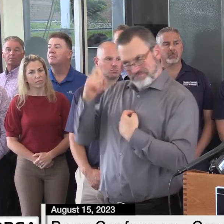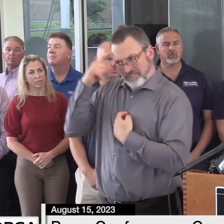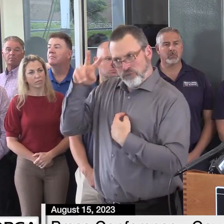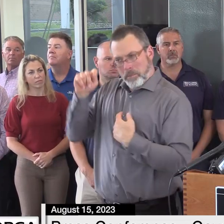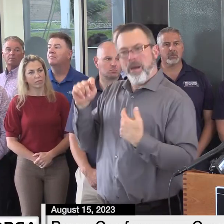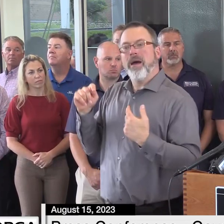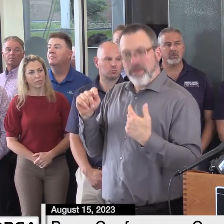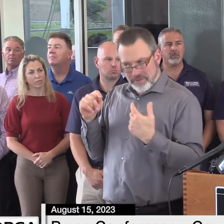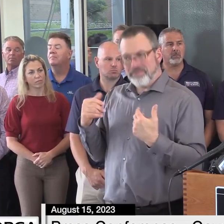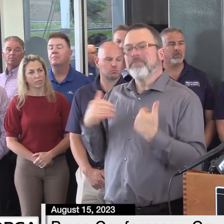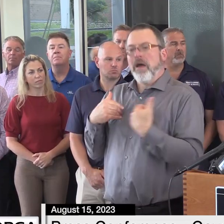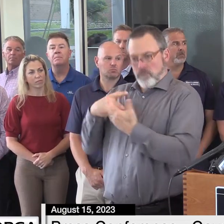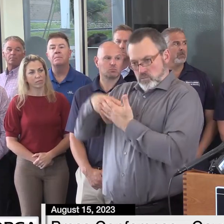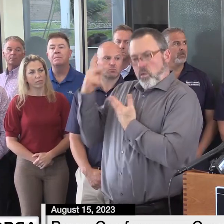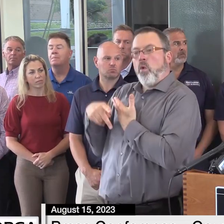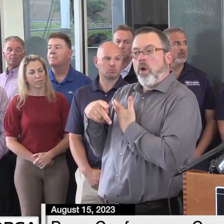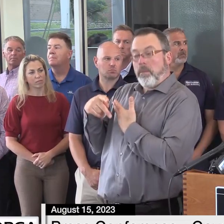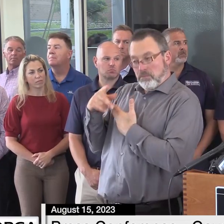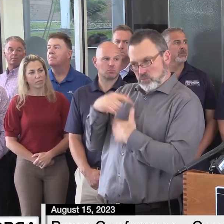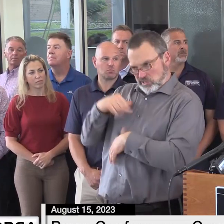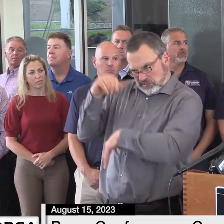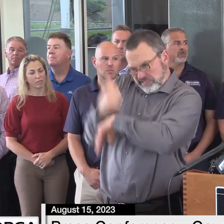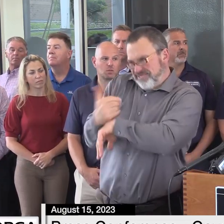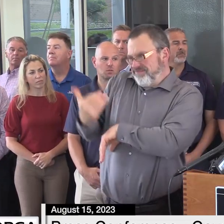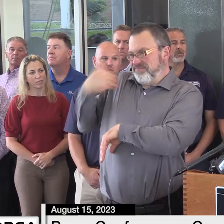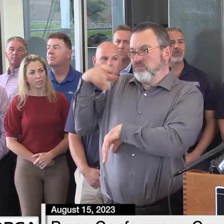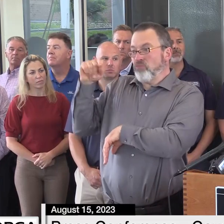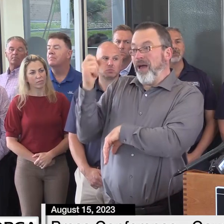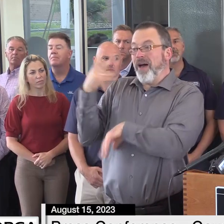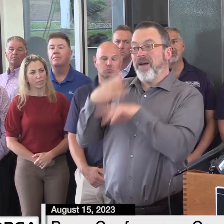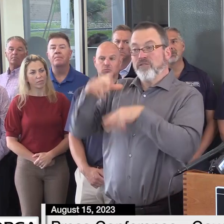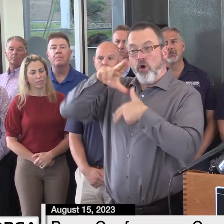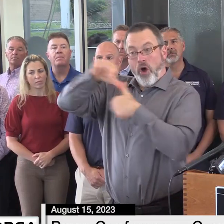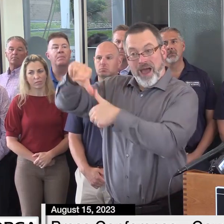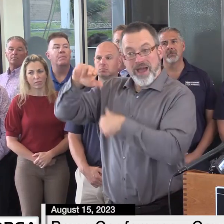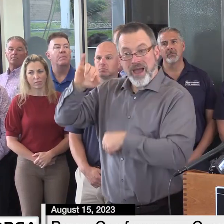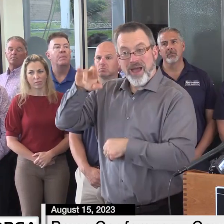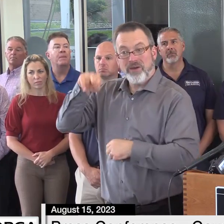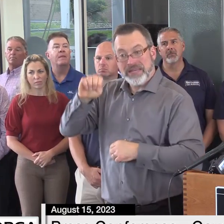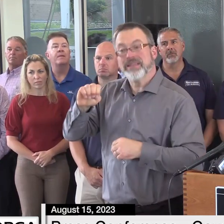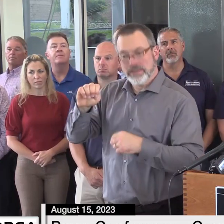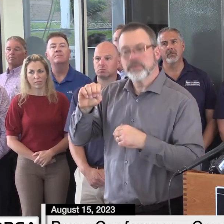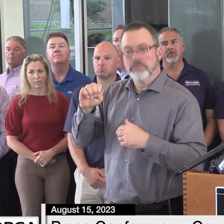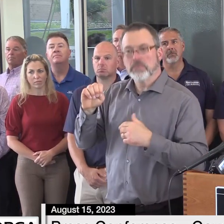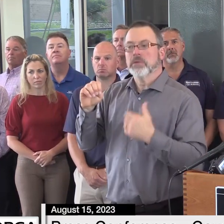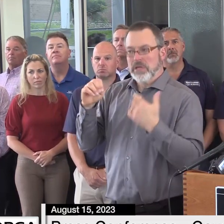after Irene to take care of that for them. And we wanted to do something similar this time around.